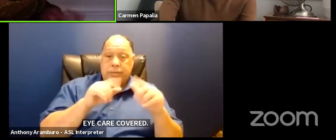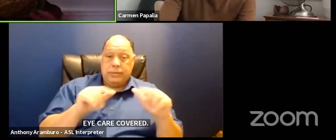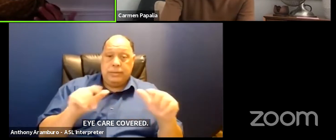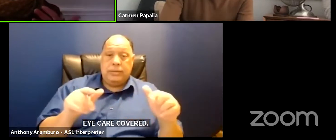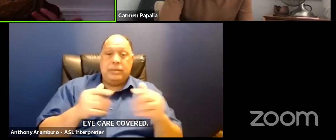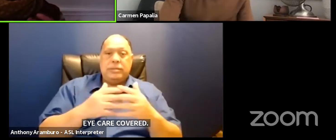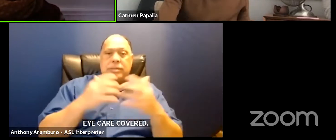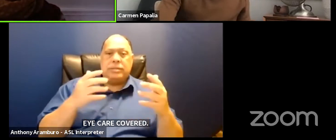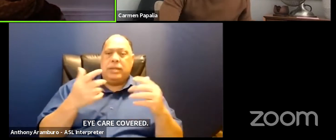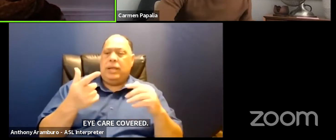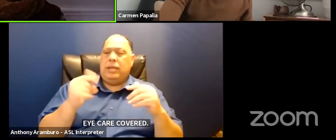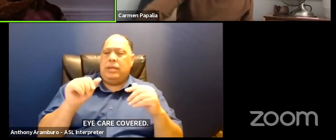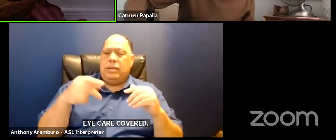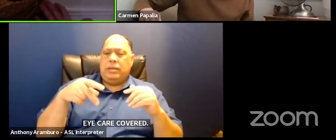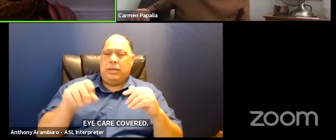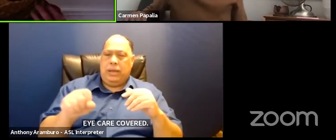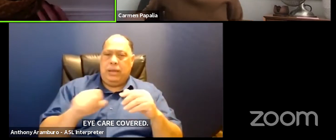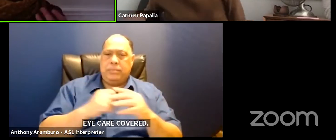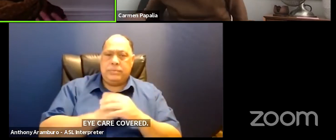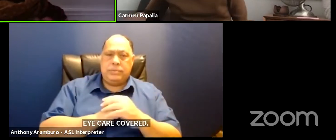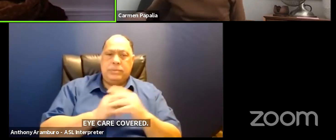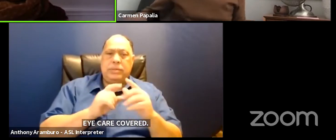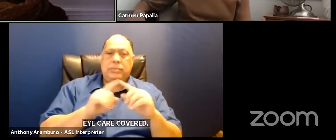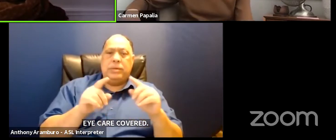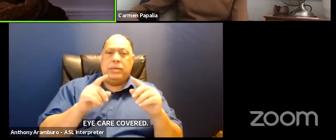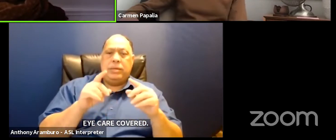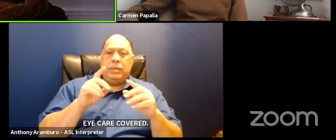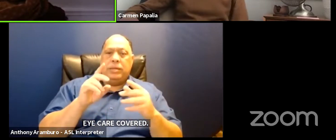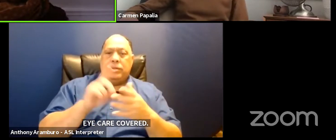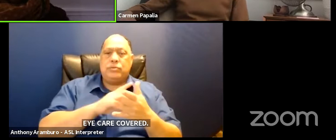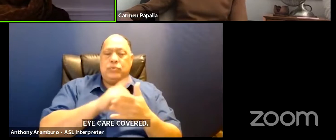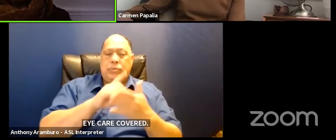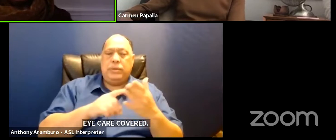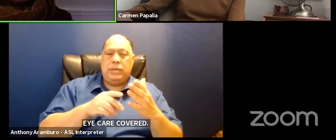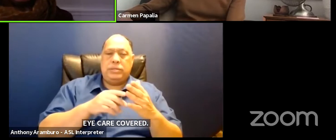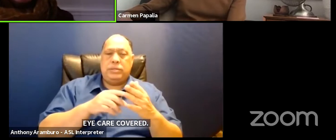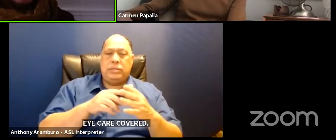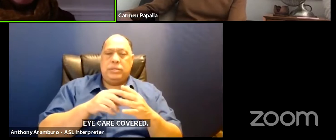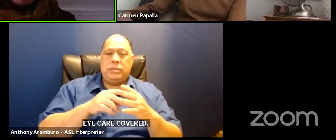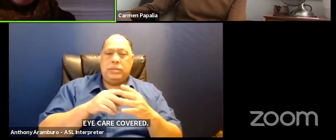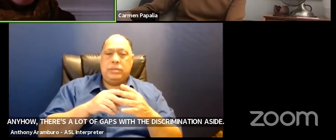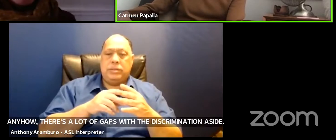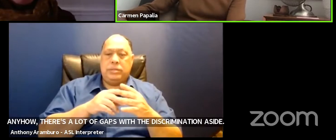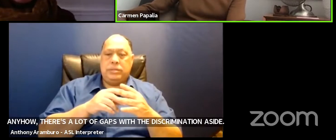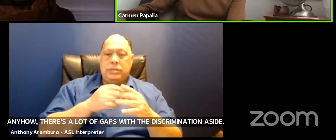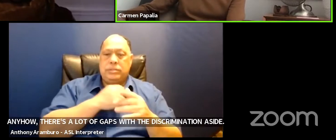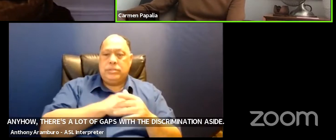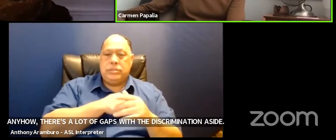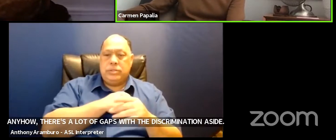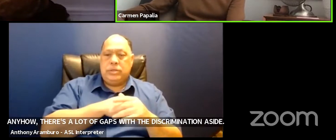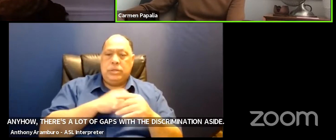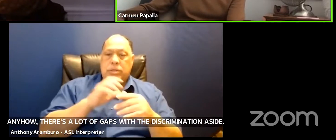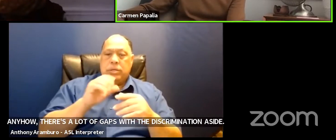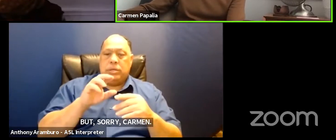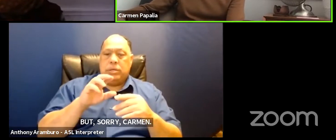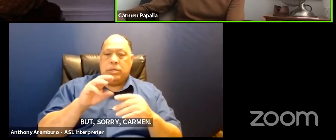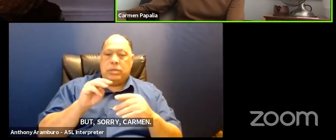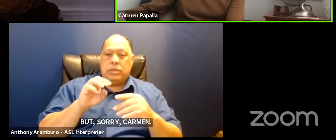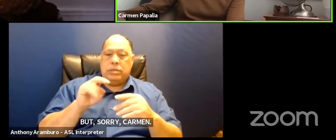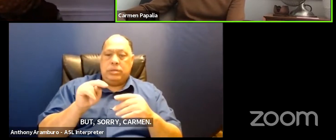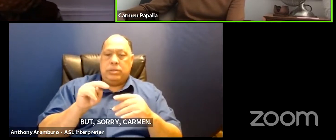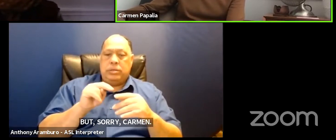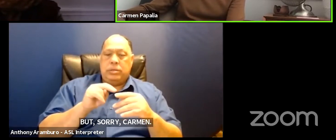of gaps, even with the discrimination aside. But sorry, Carmen. Oh, I mean, like I'm right